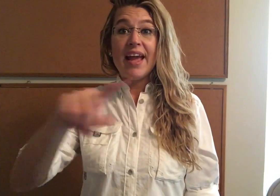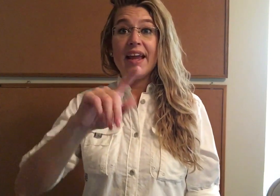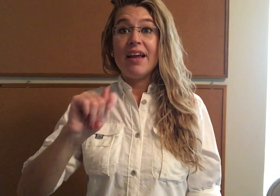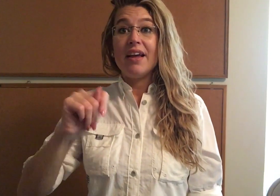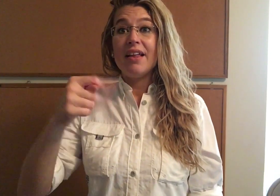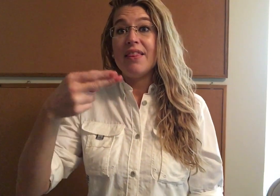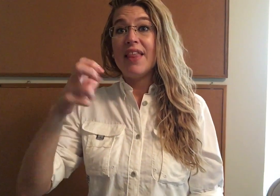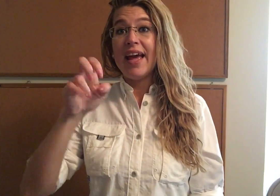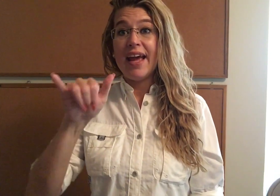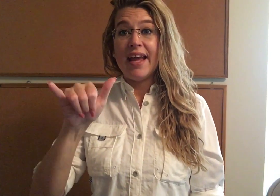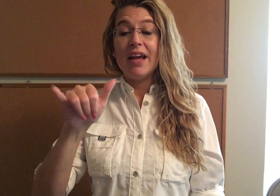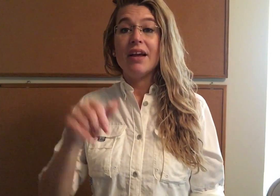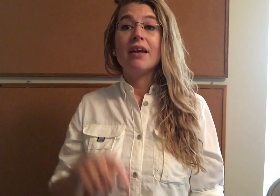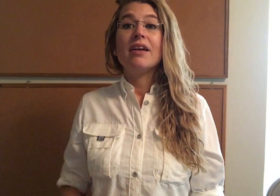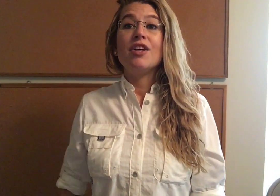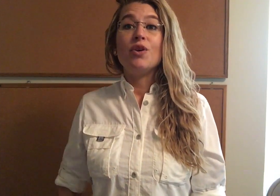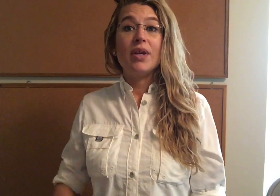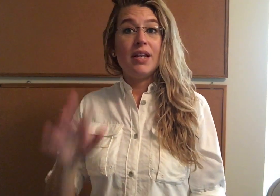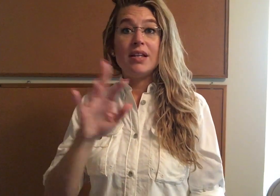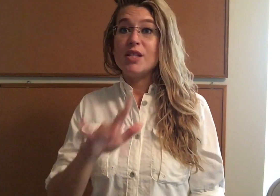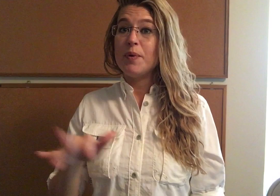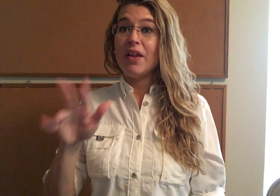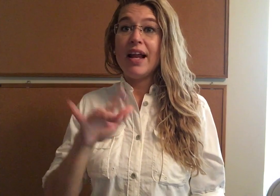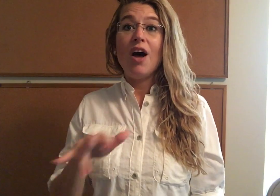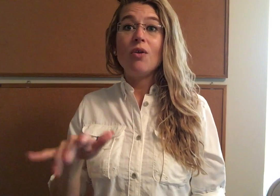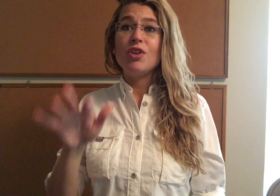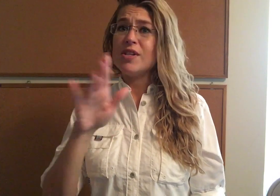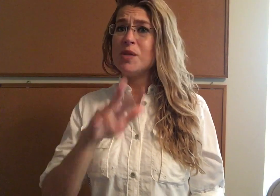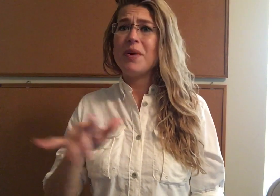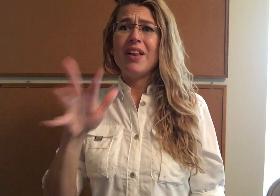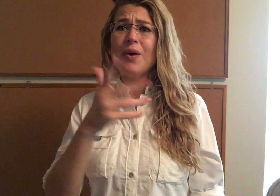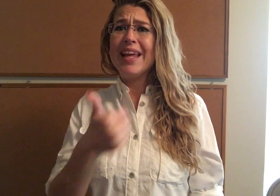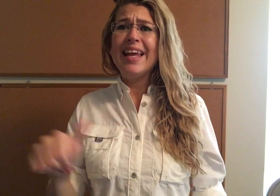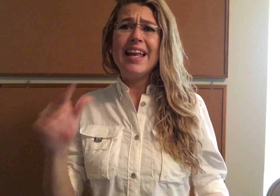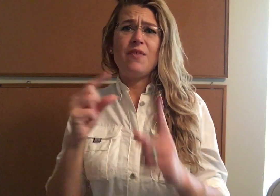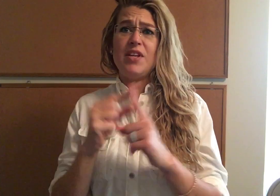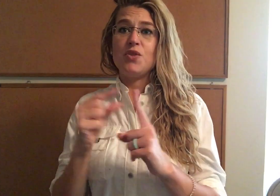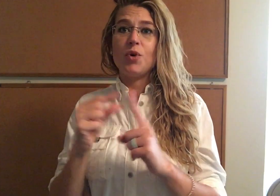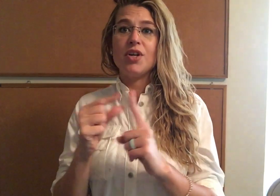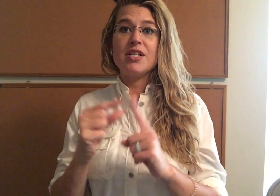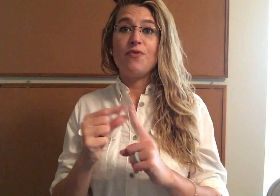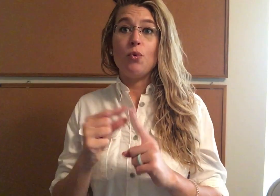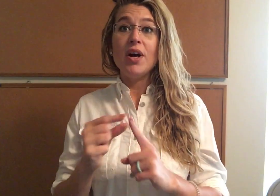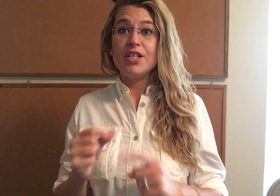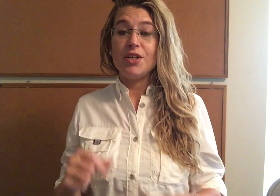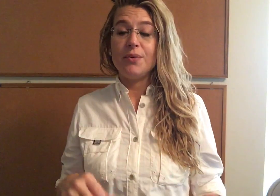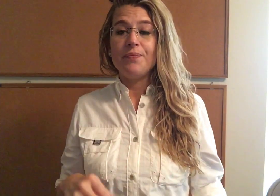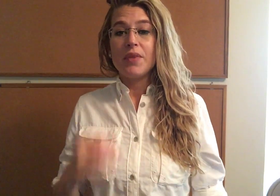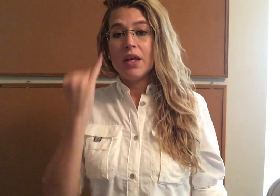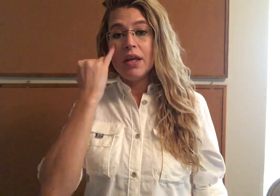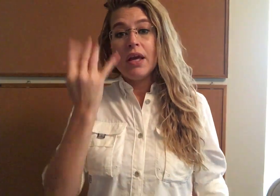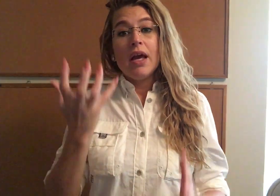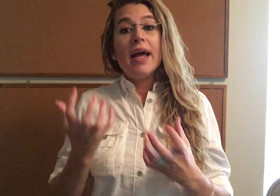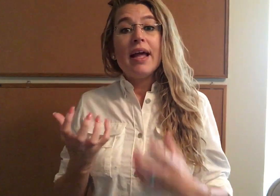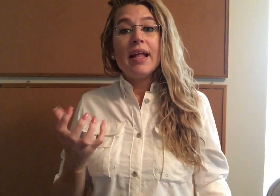They. They. You can spell it out. You can spell out any of these words if you want to.